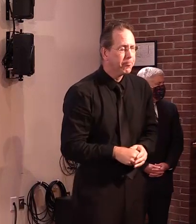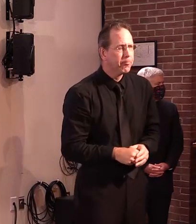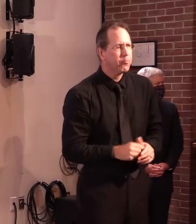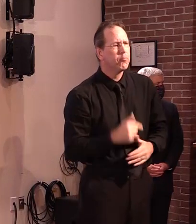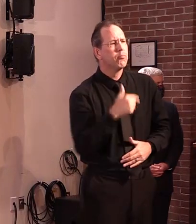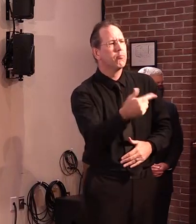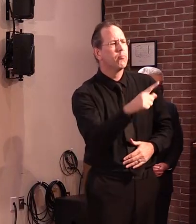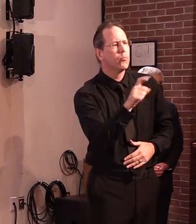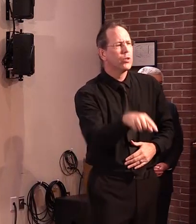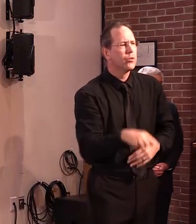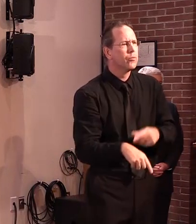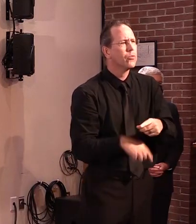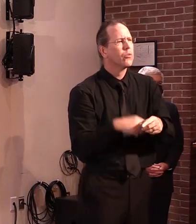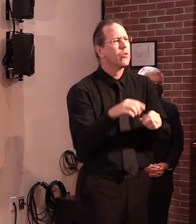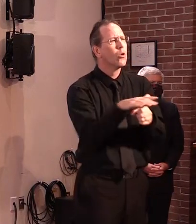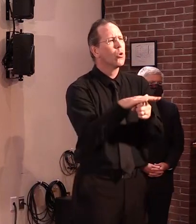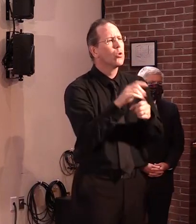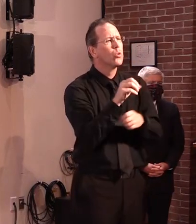Oh, sorry.